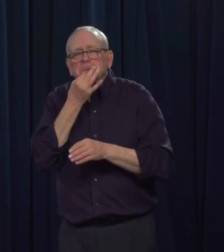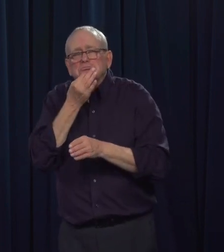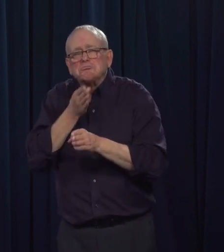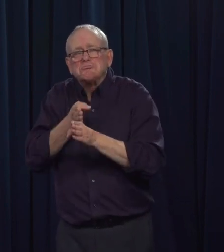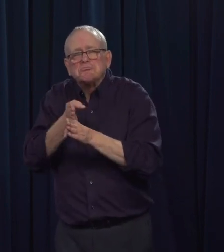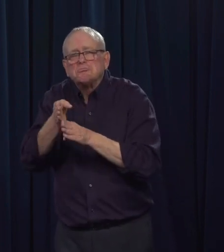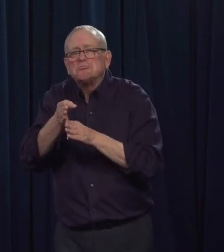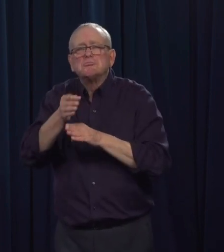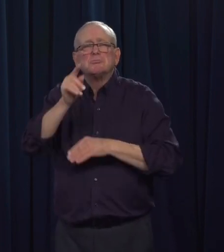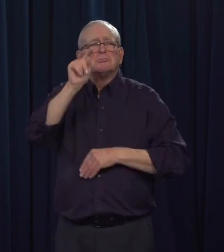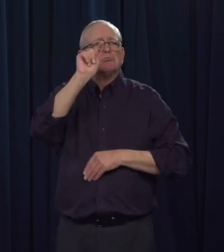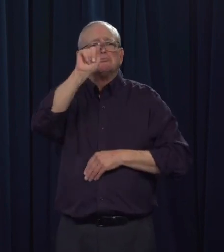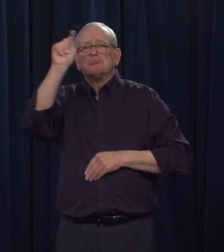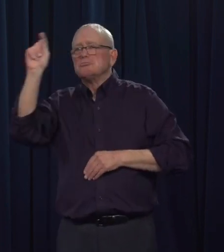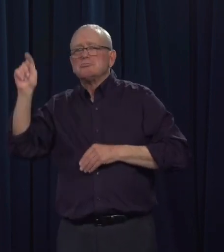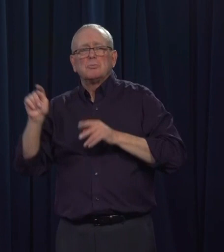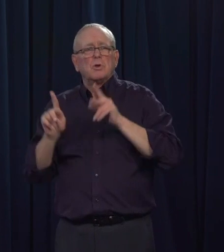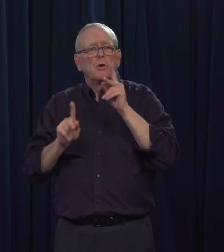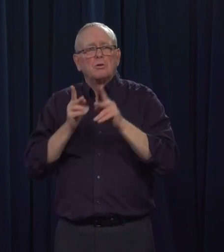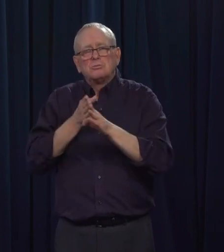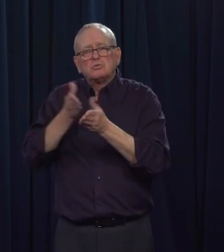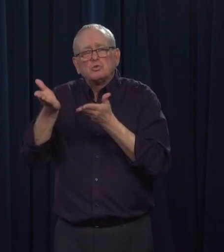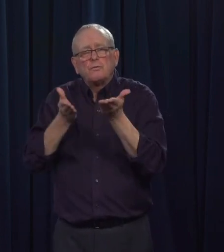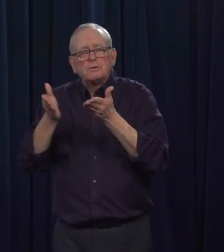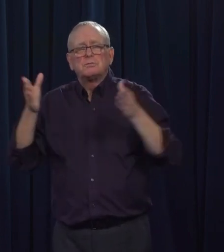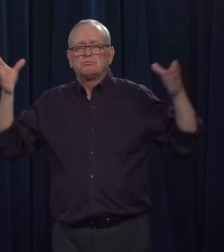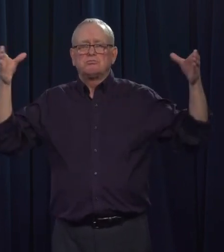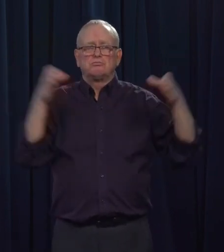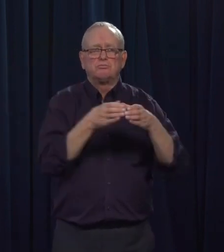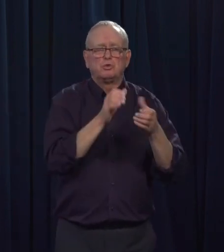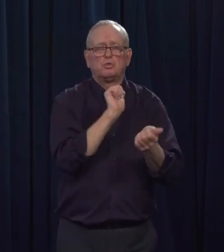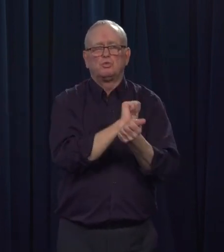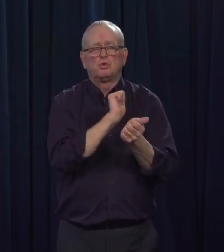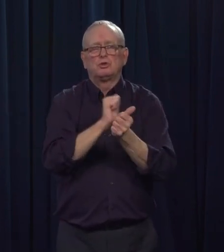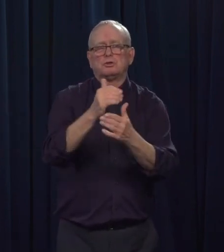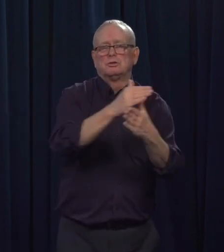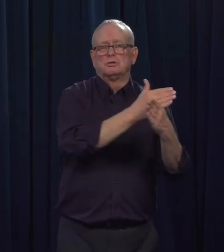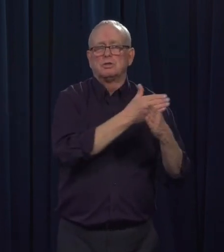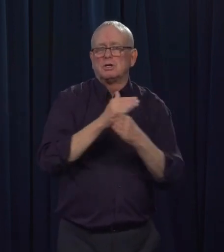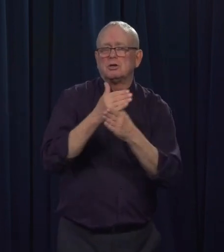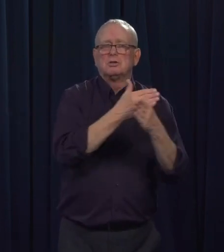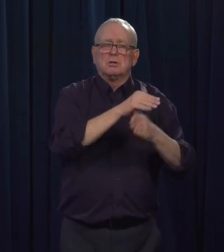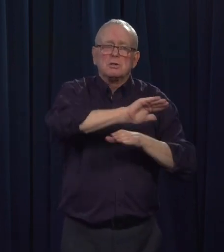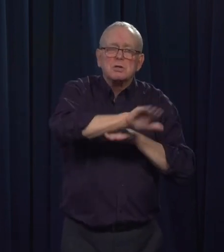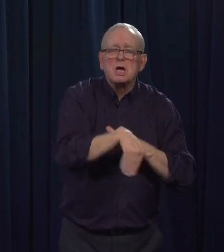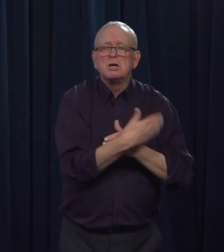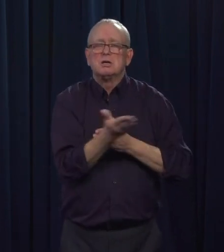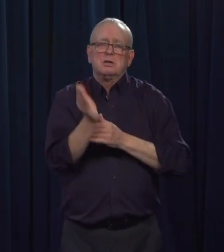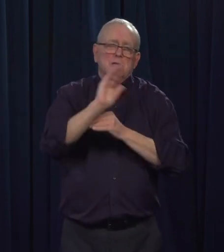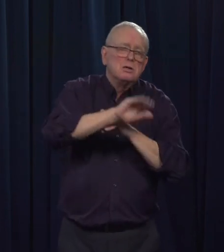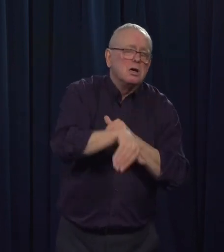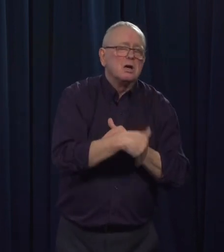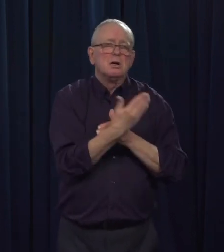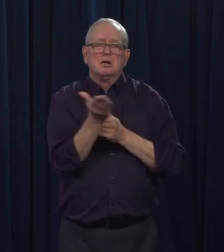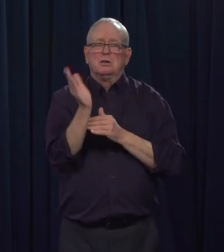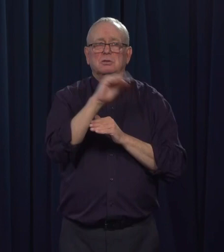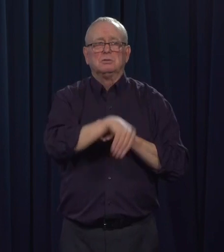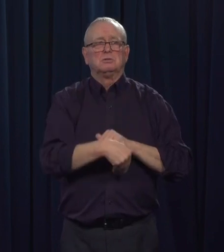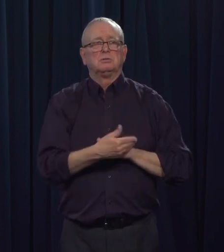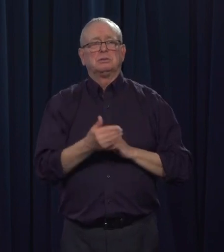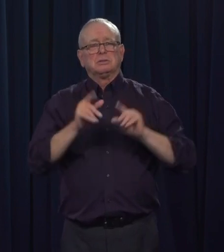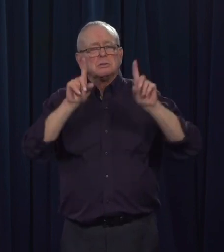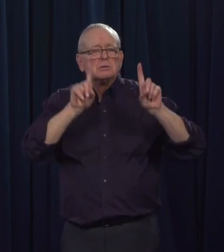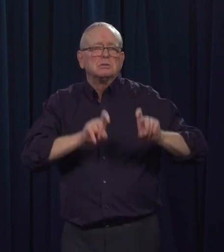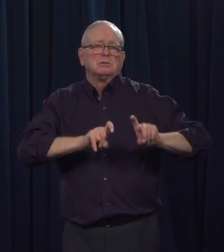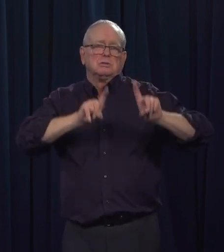lab that people are running this equipment all day and night so that we can use that equipment to its fullest potential. And again, the